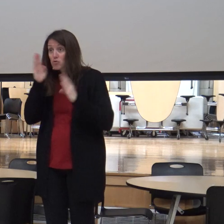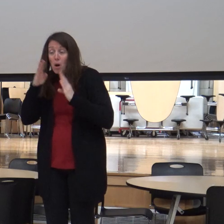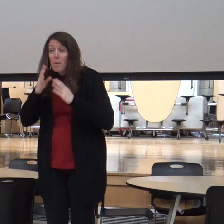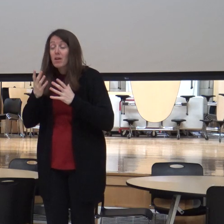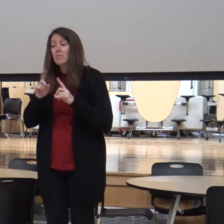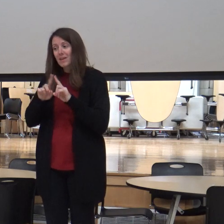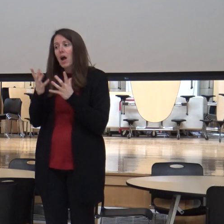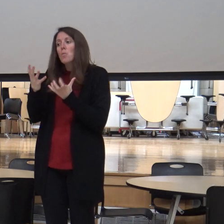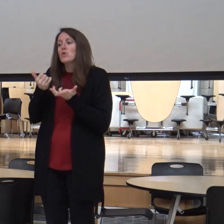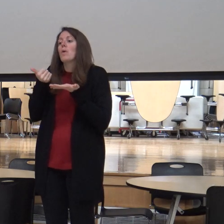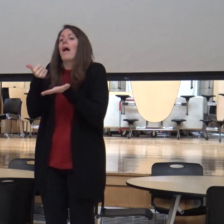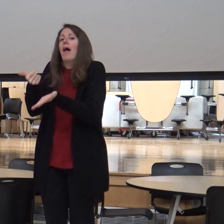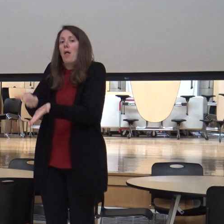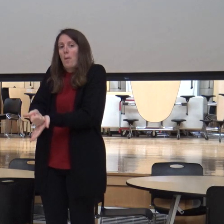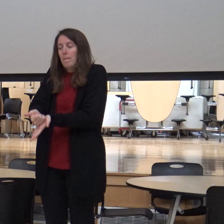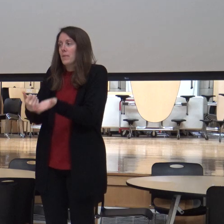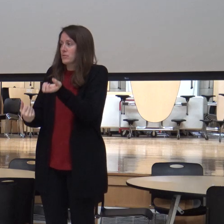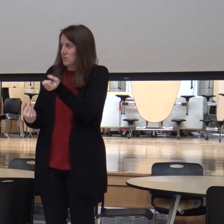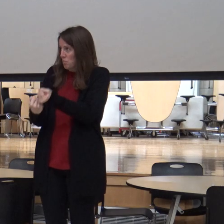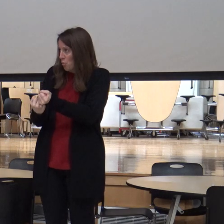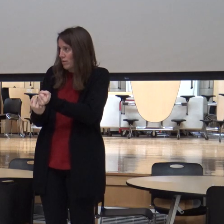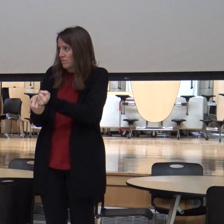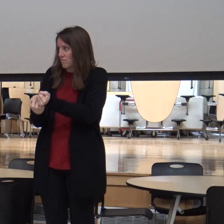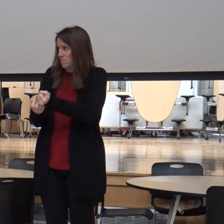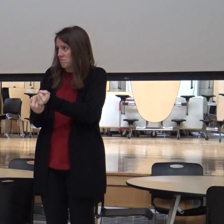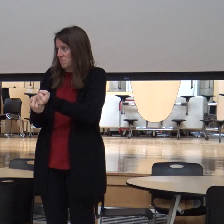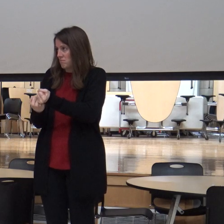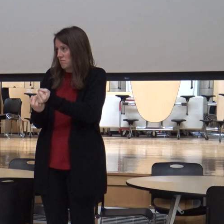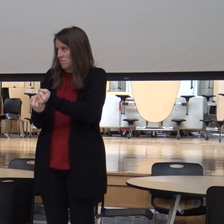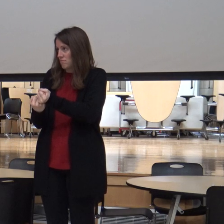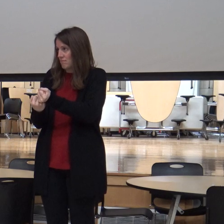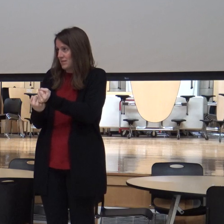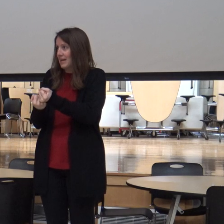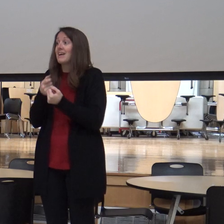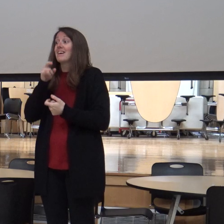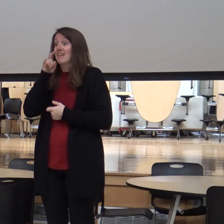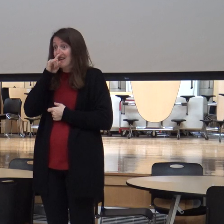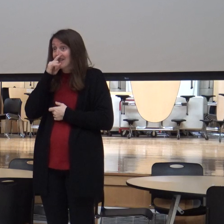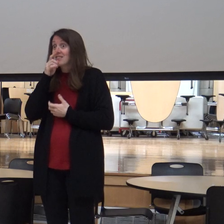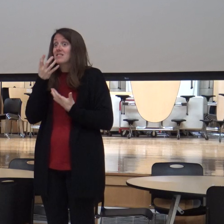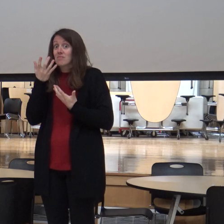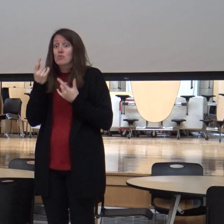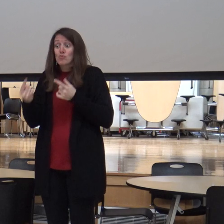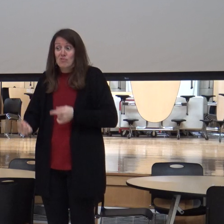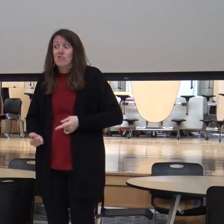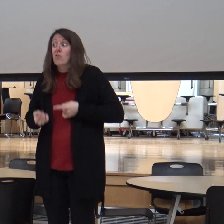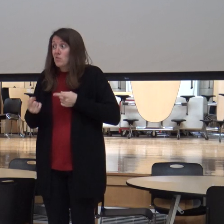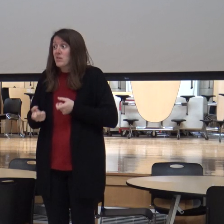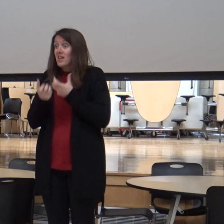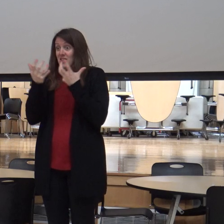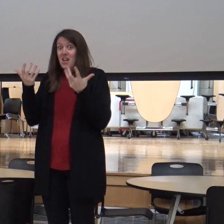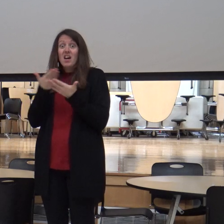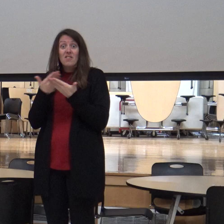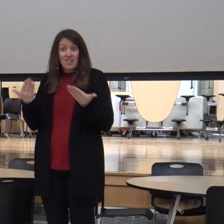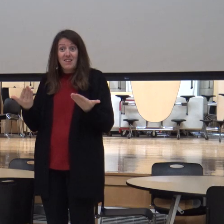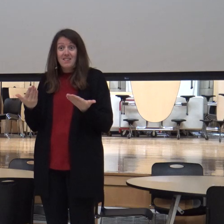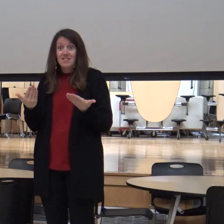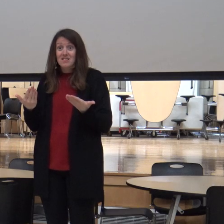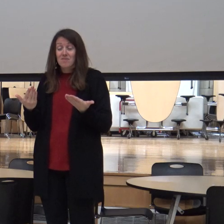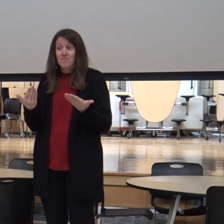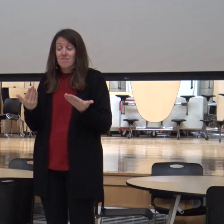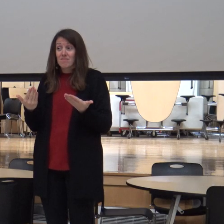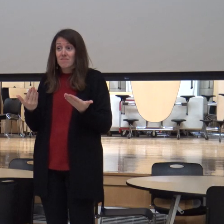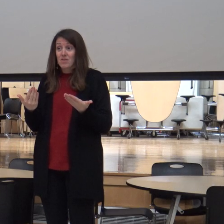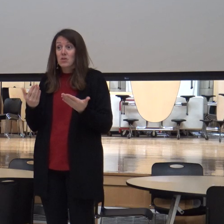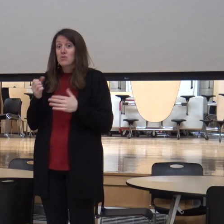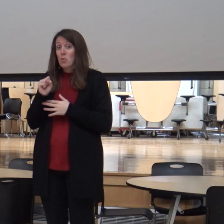really us helping you out. So, kids deal with a lot these days. Social media has had a huge